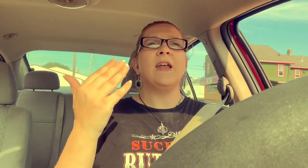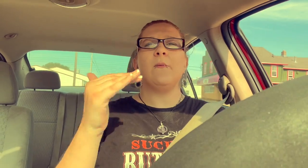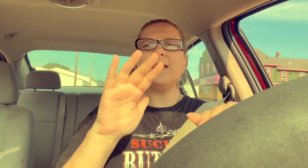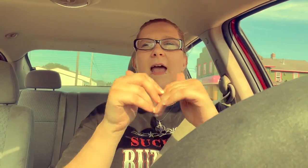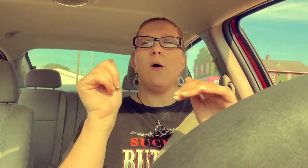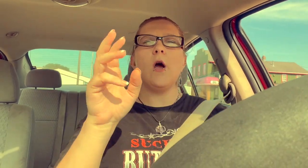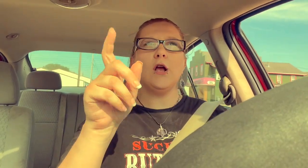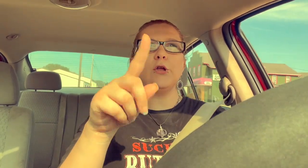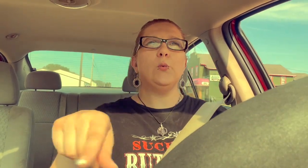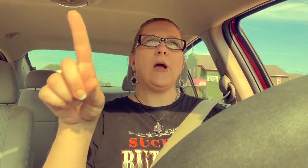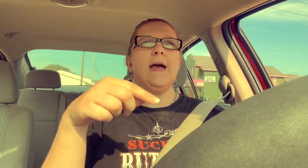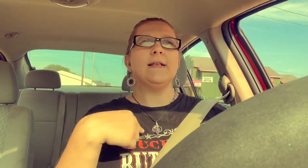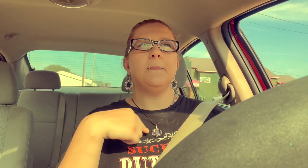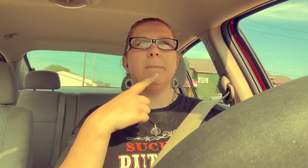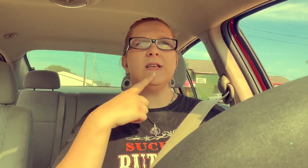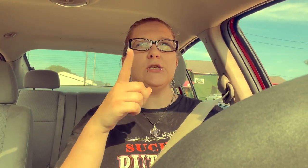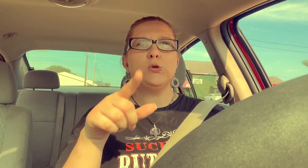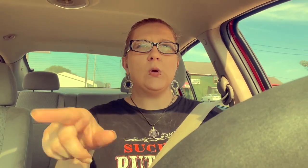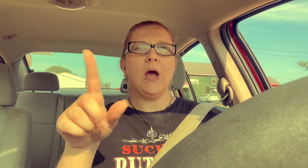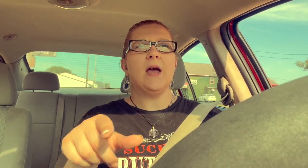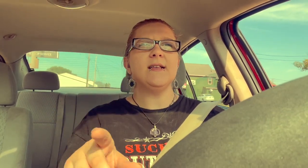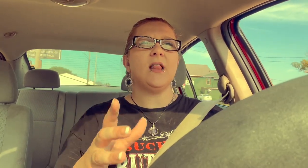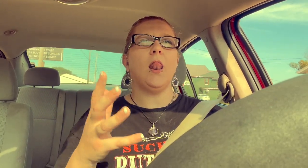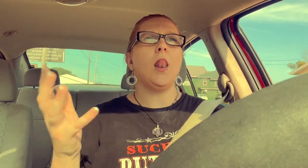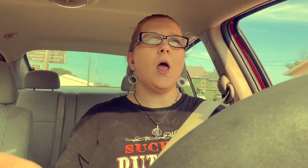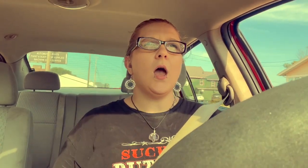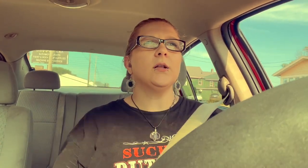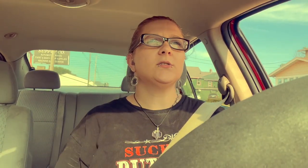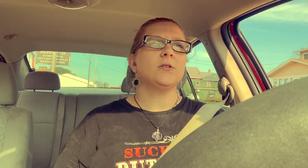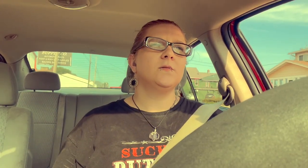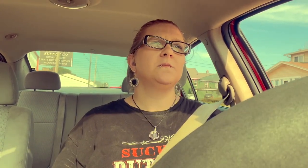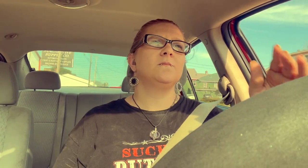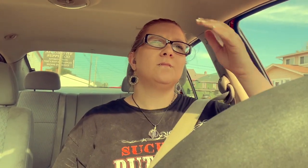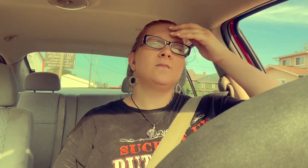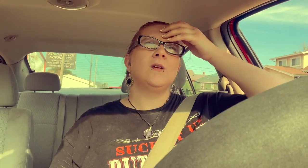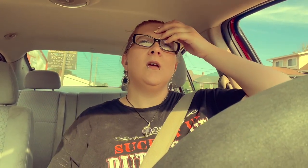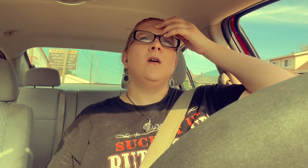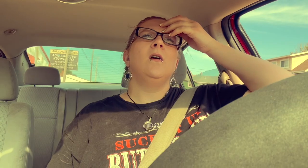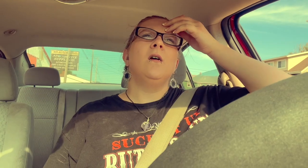Anyways, how are you guys? I miss you guys a lot.